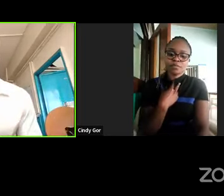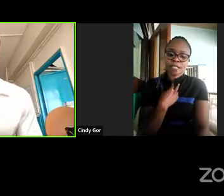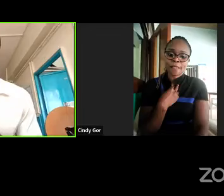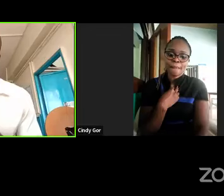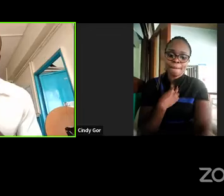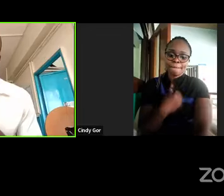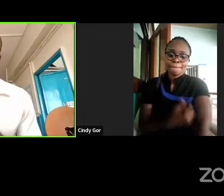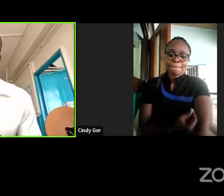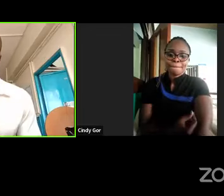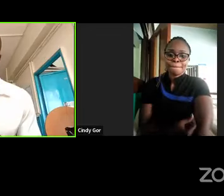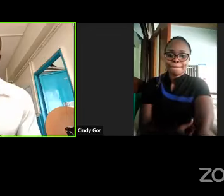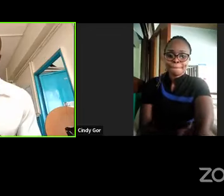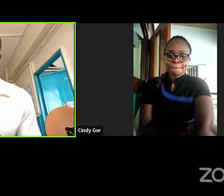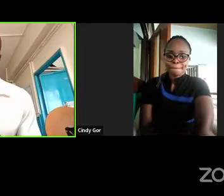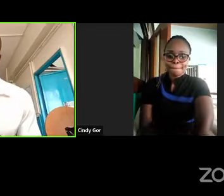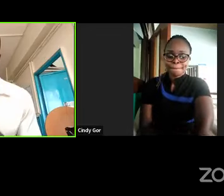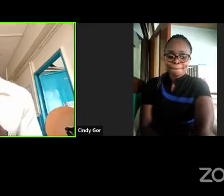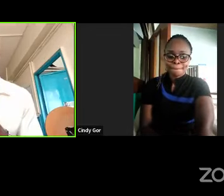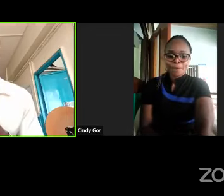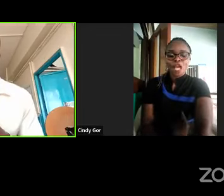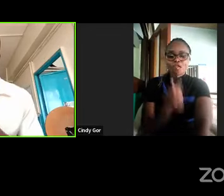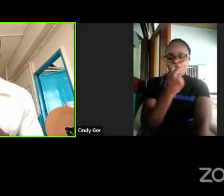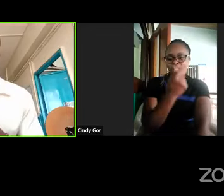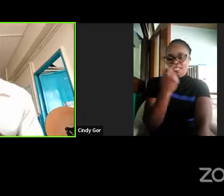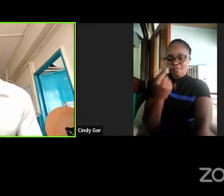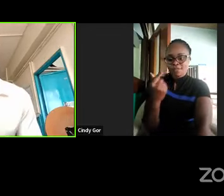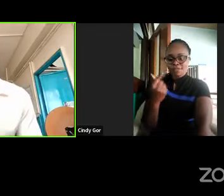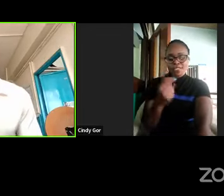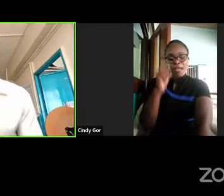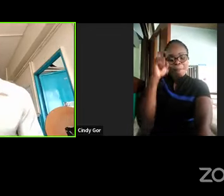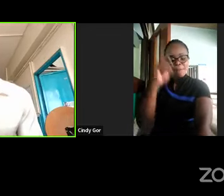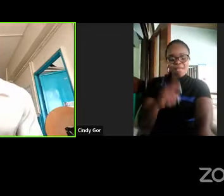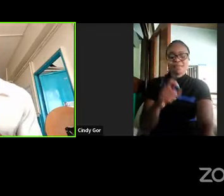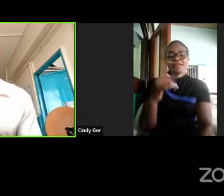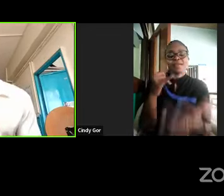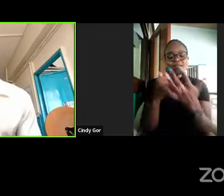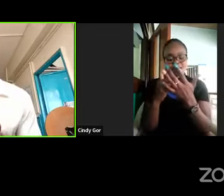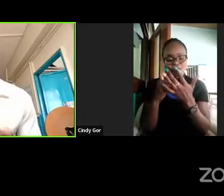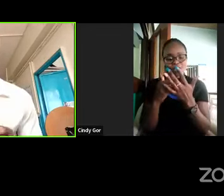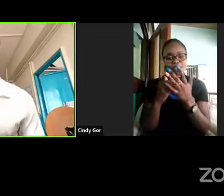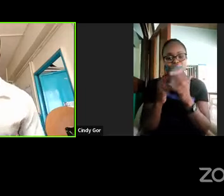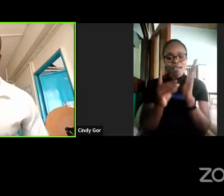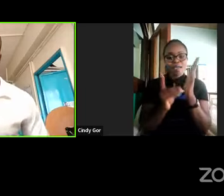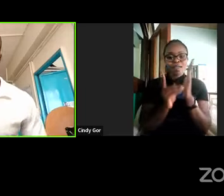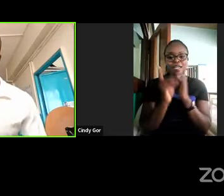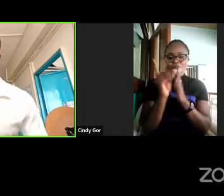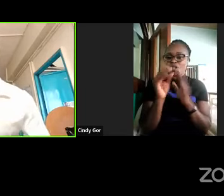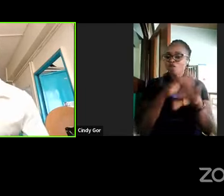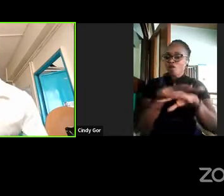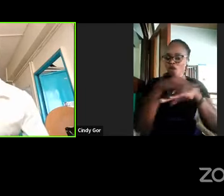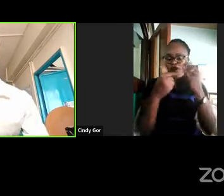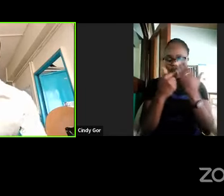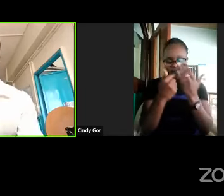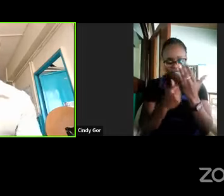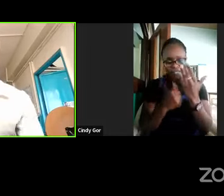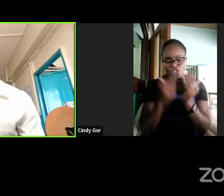the opportunities for things like corruption, which has negatively impacted the lives of persons with disability, especially women and girls.